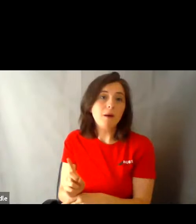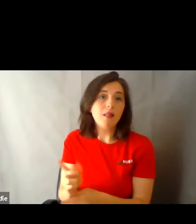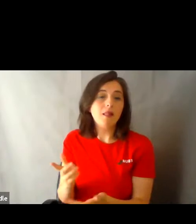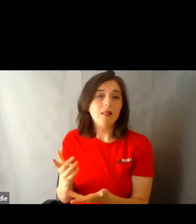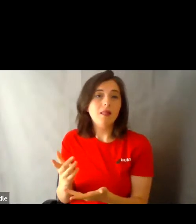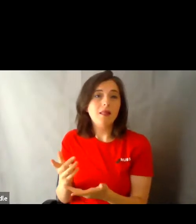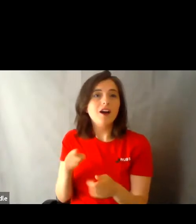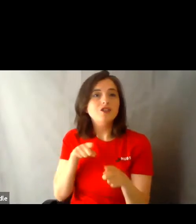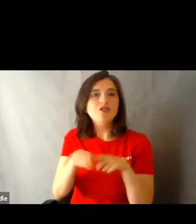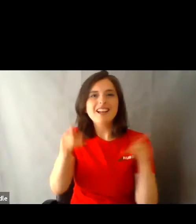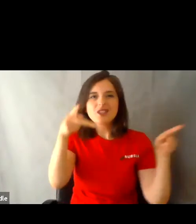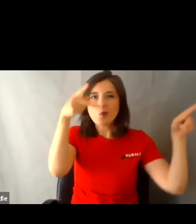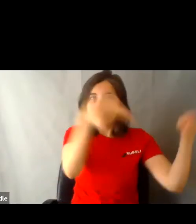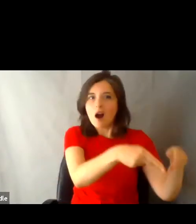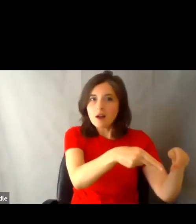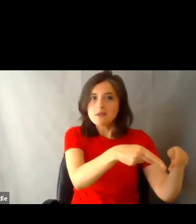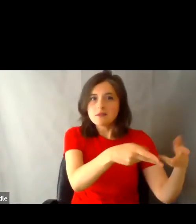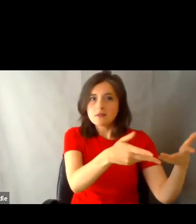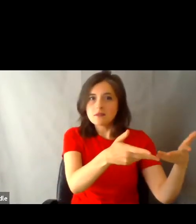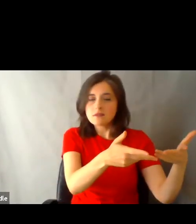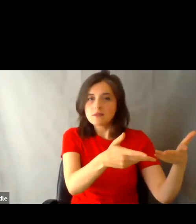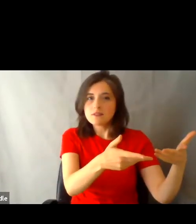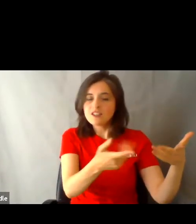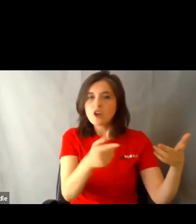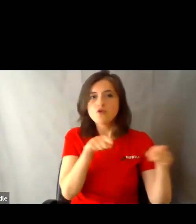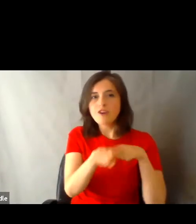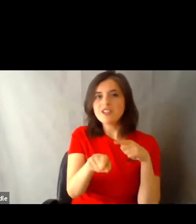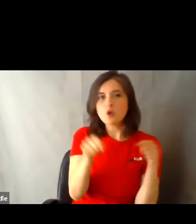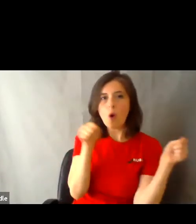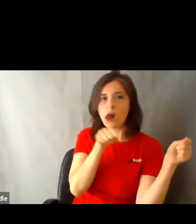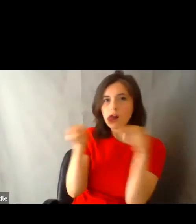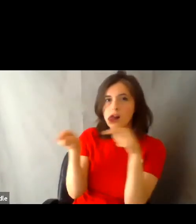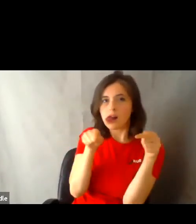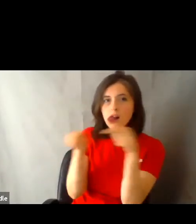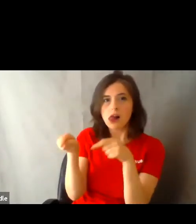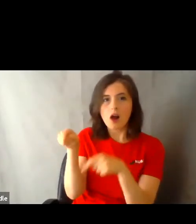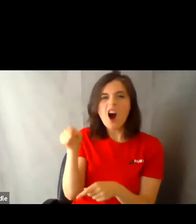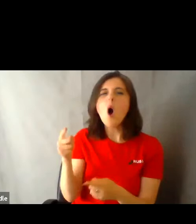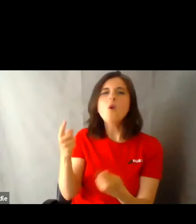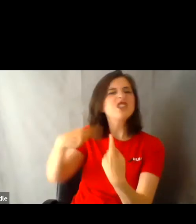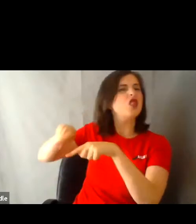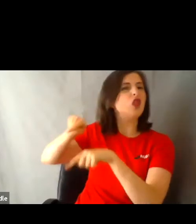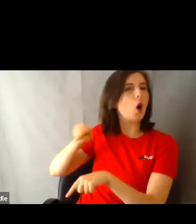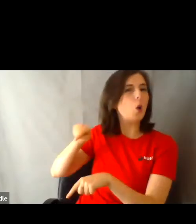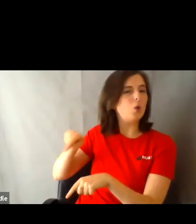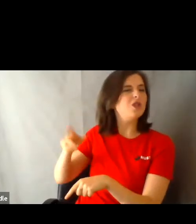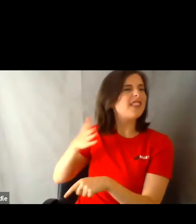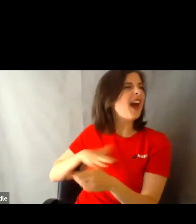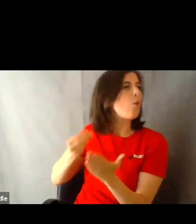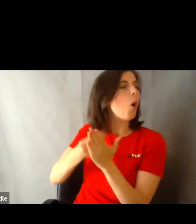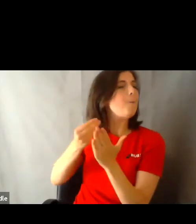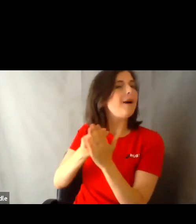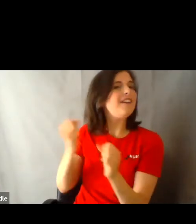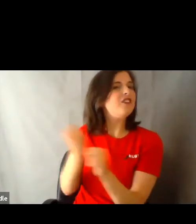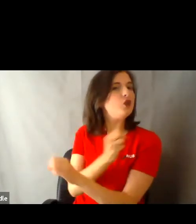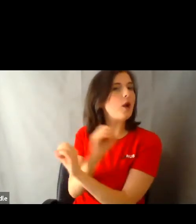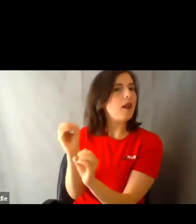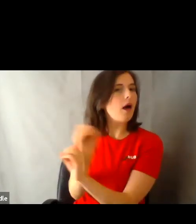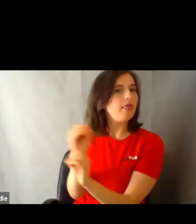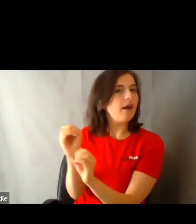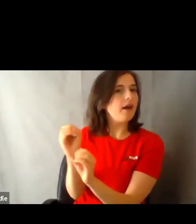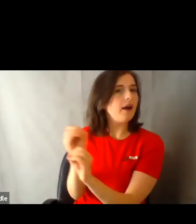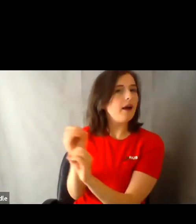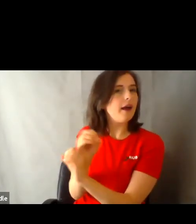the cuts that they were making, trying to find people to blame. Oh, it's all those people who want money for nothing. It's